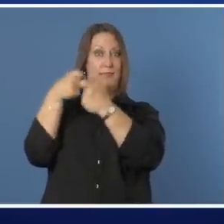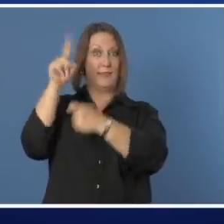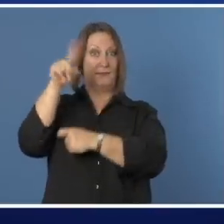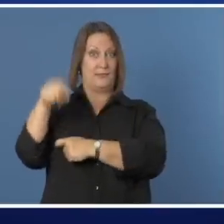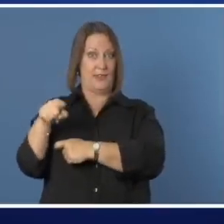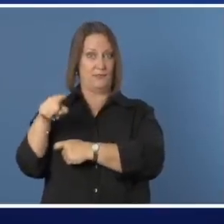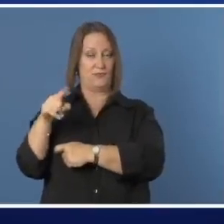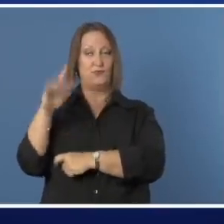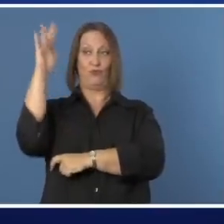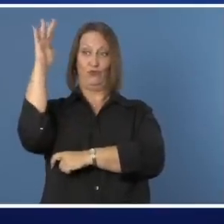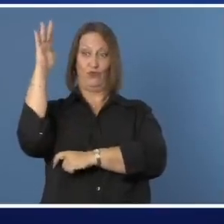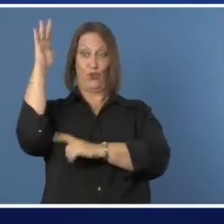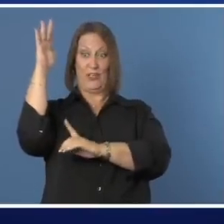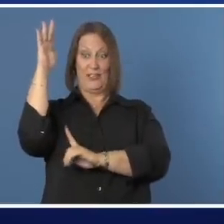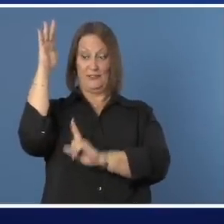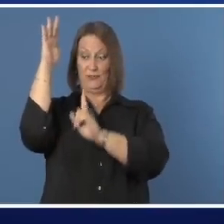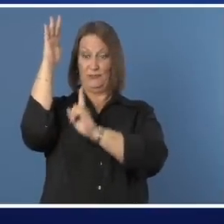area.